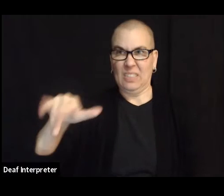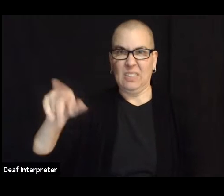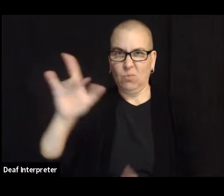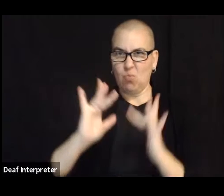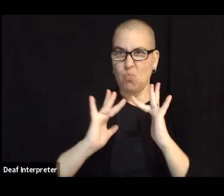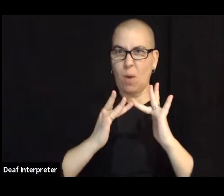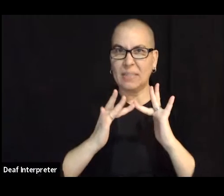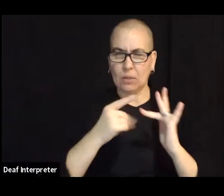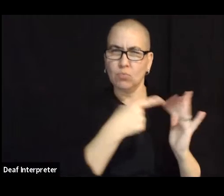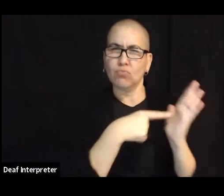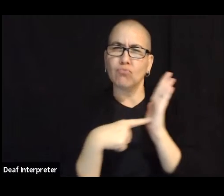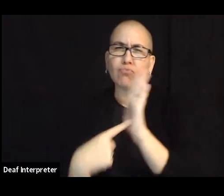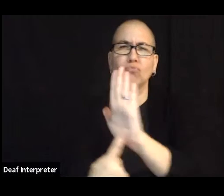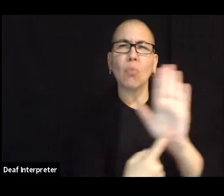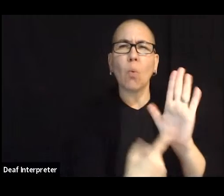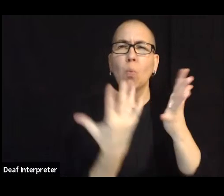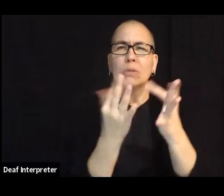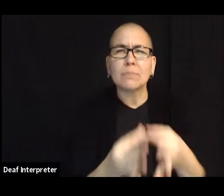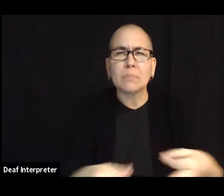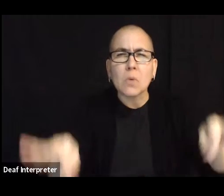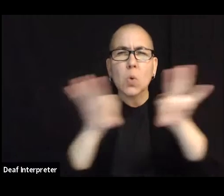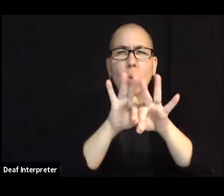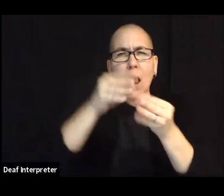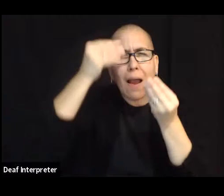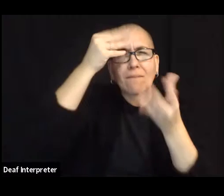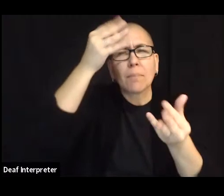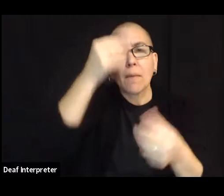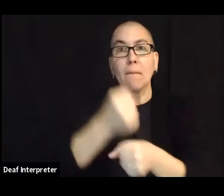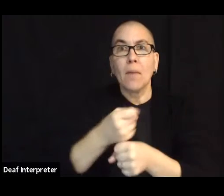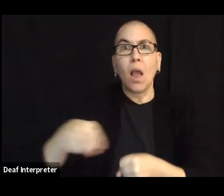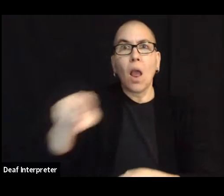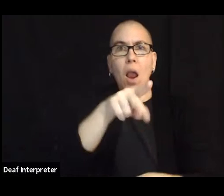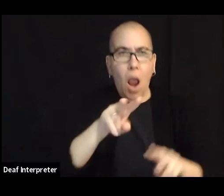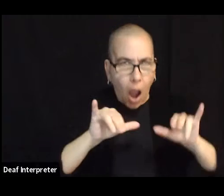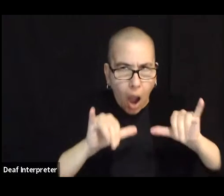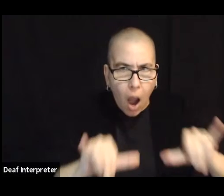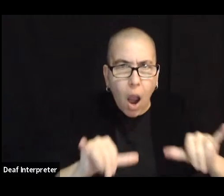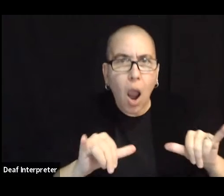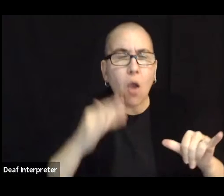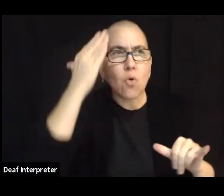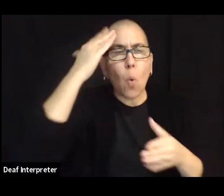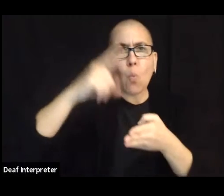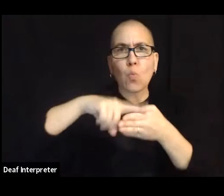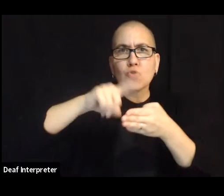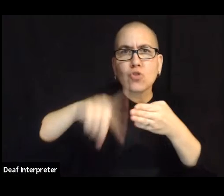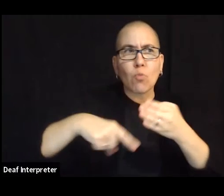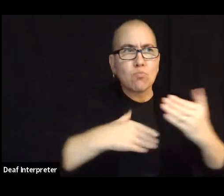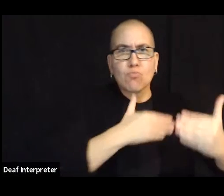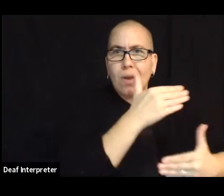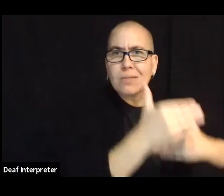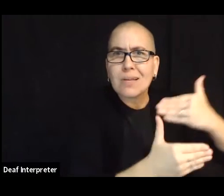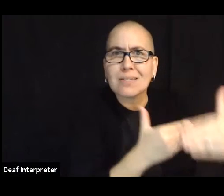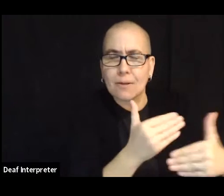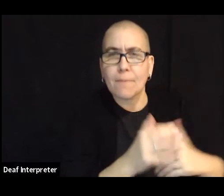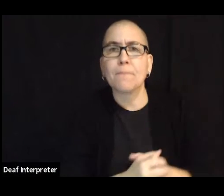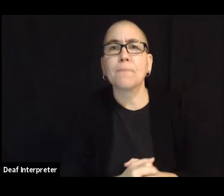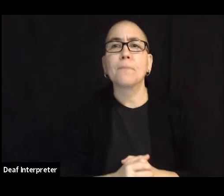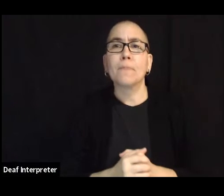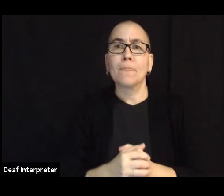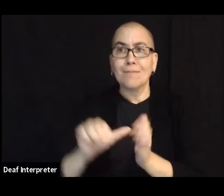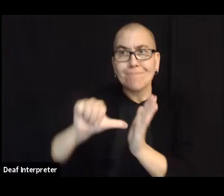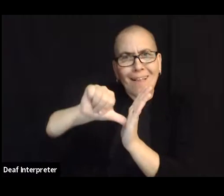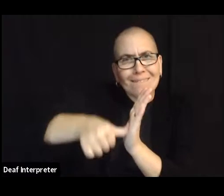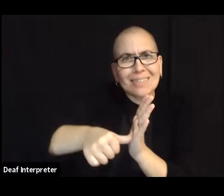in order to shape and promote the best possible outcomes. It highlights opportunities for critical voices to